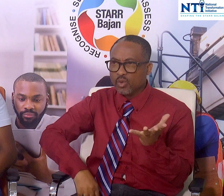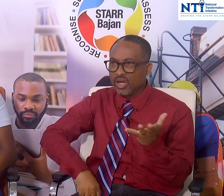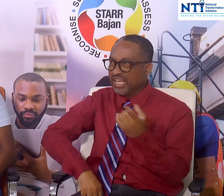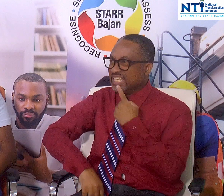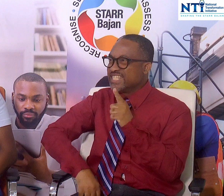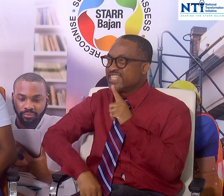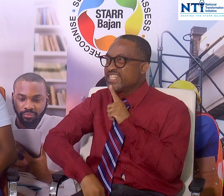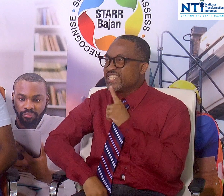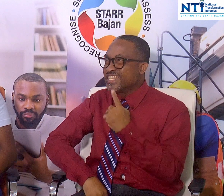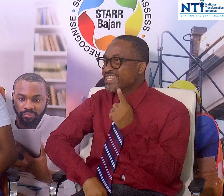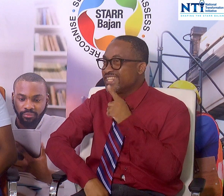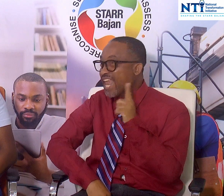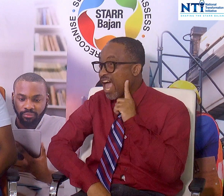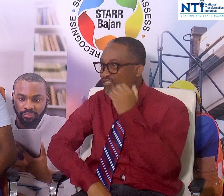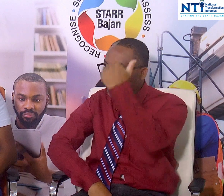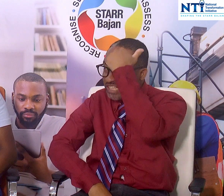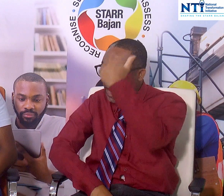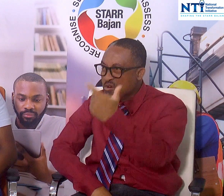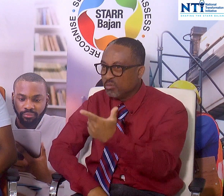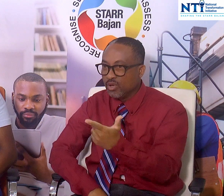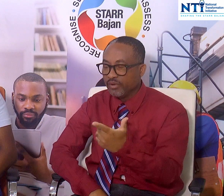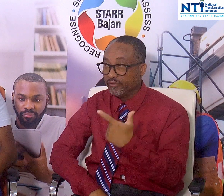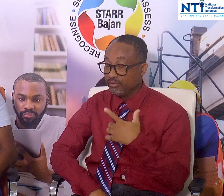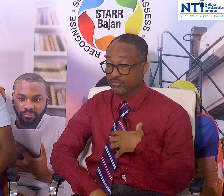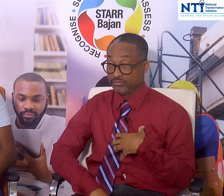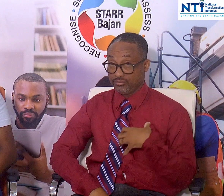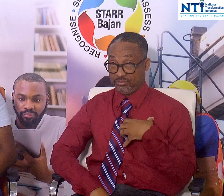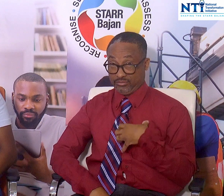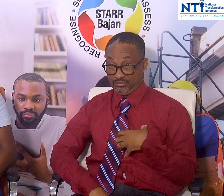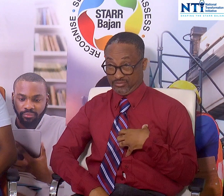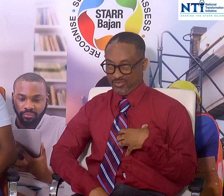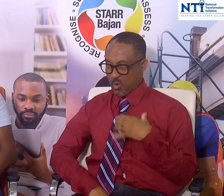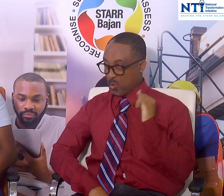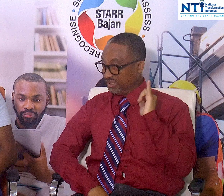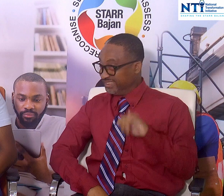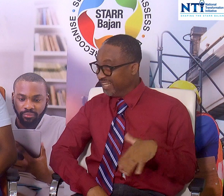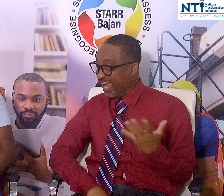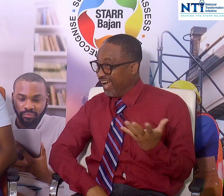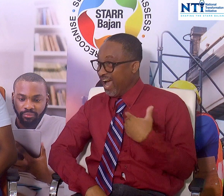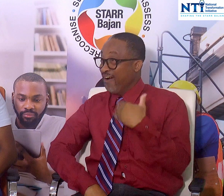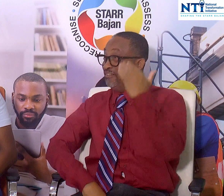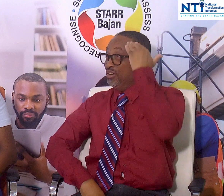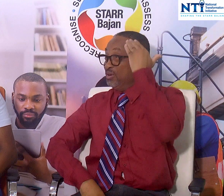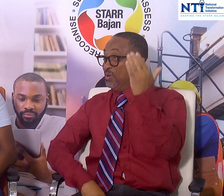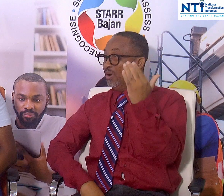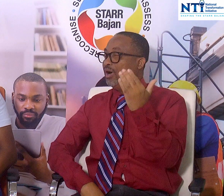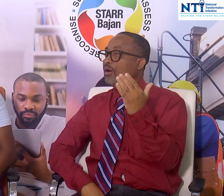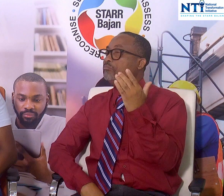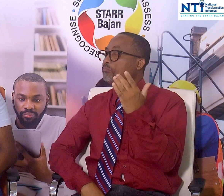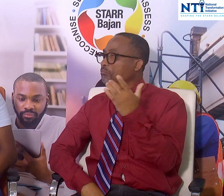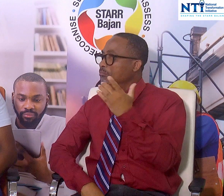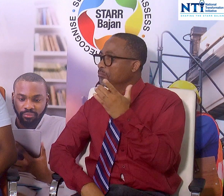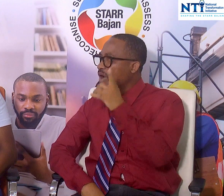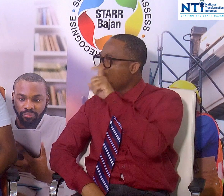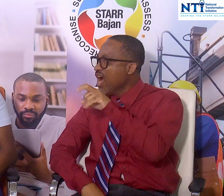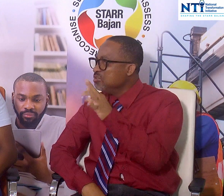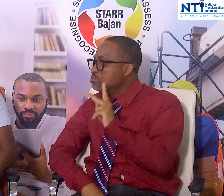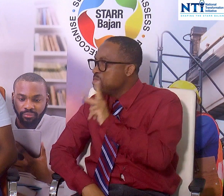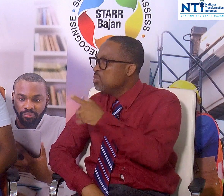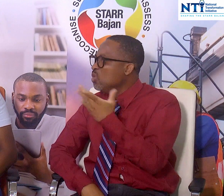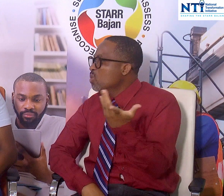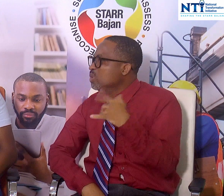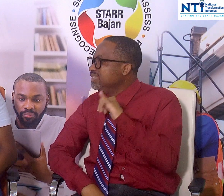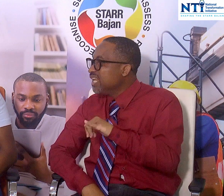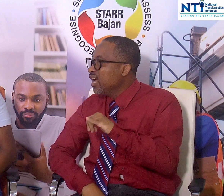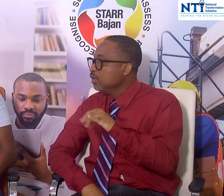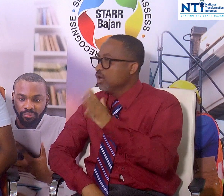you know, we would have conversations, and people would sometimes, you know, say, use the term deaf and